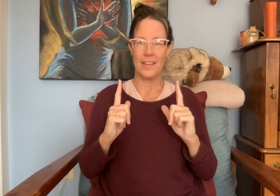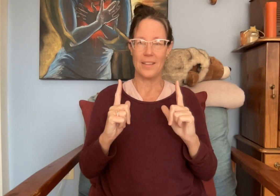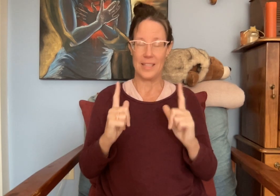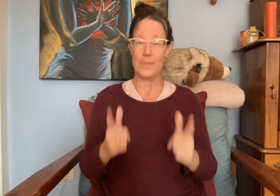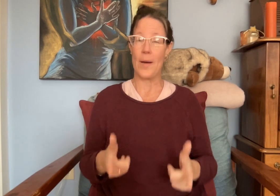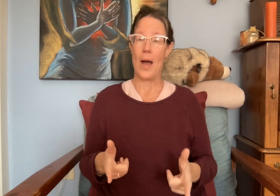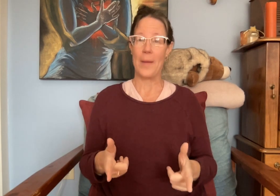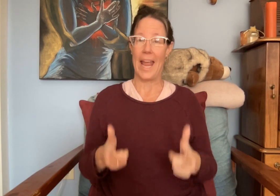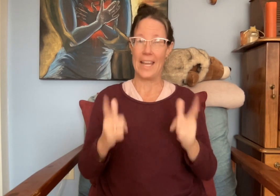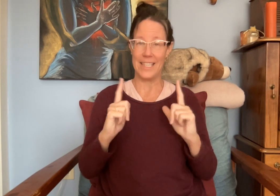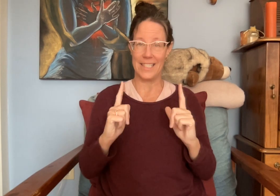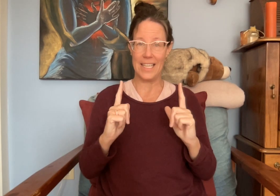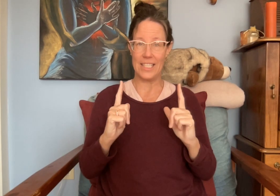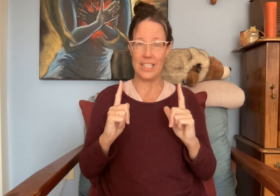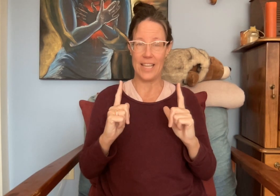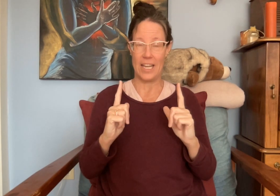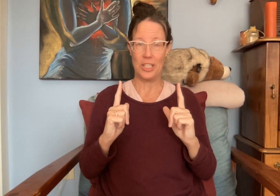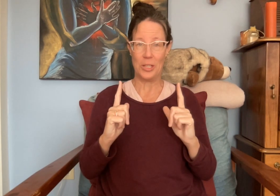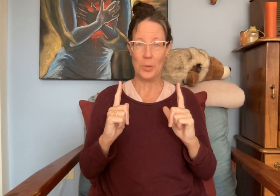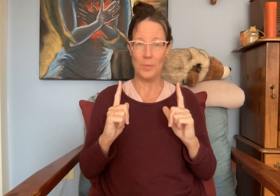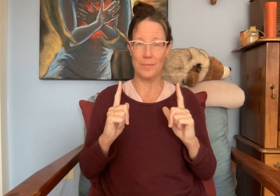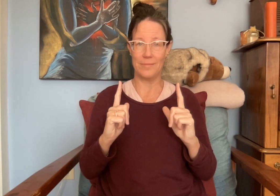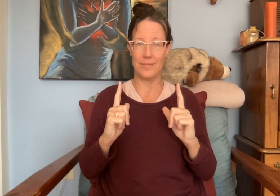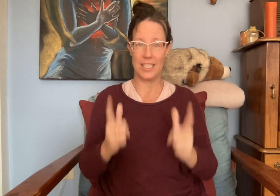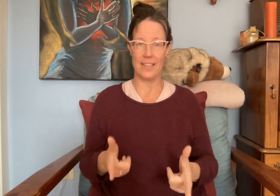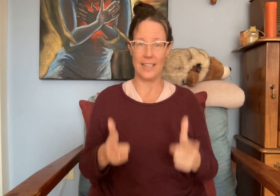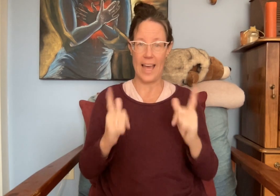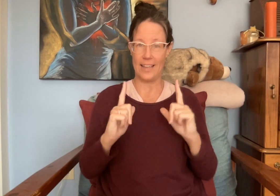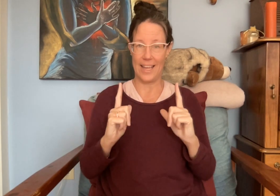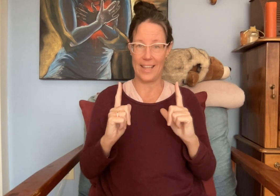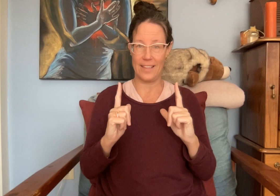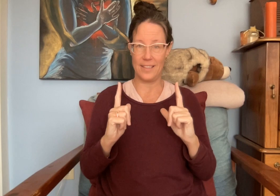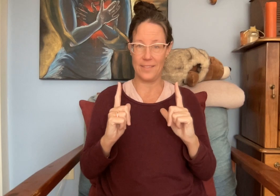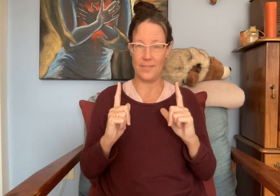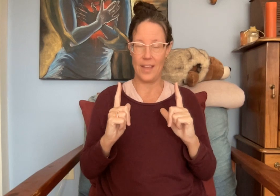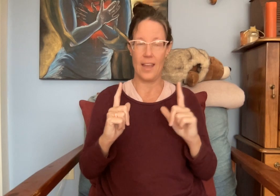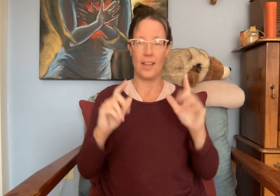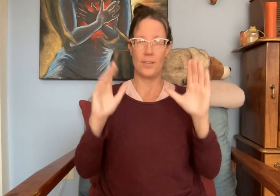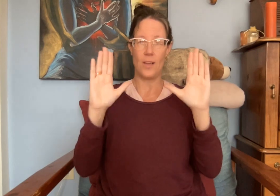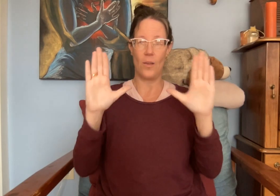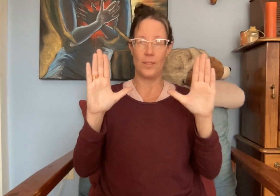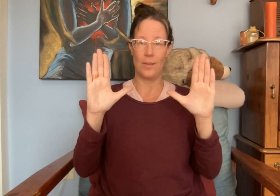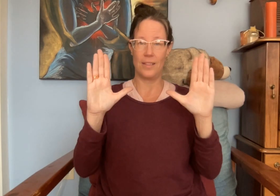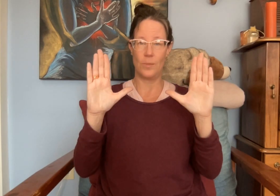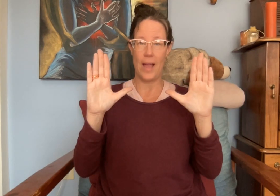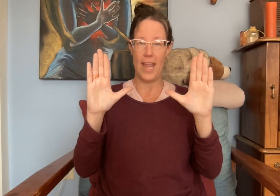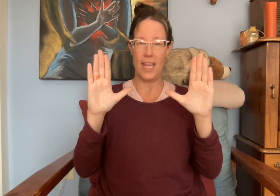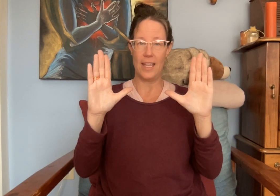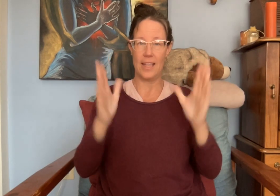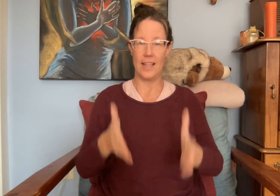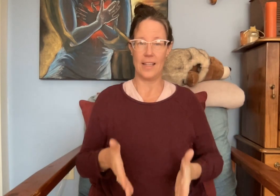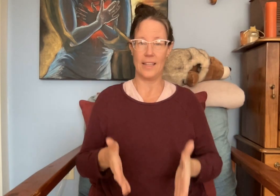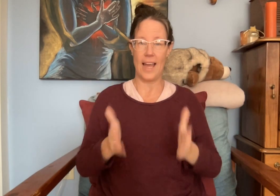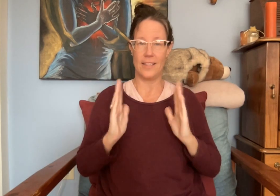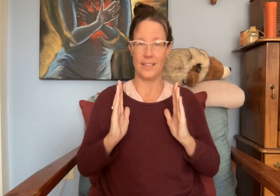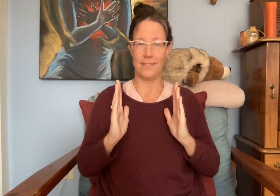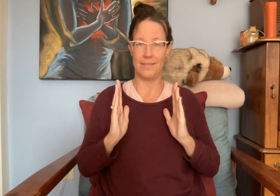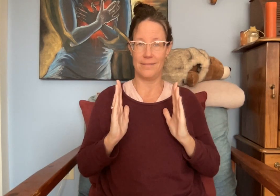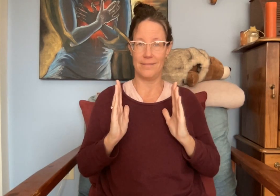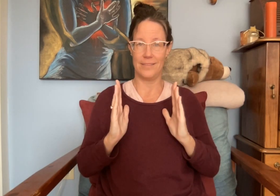This is how my aunt does it. She's 82. She does let like this. There's also this way, let, like